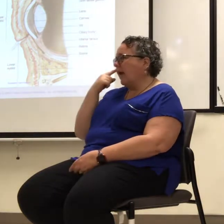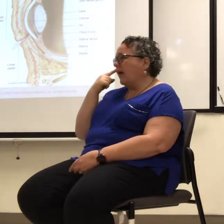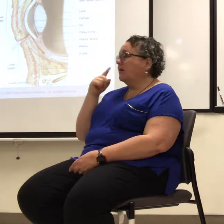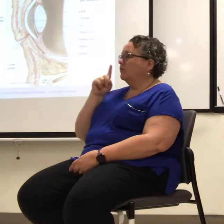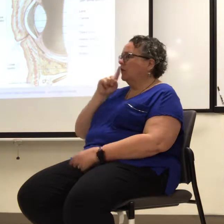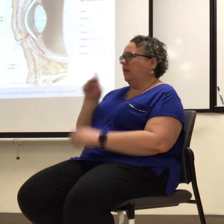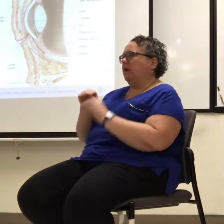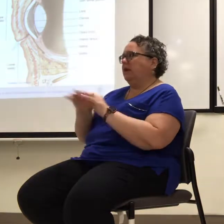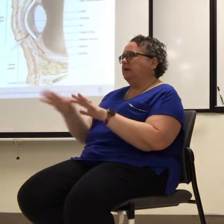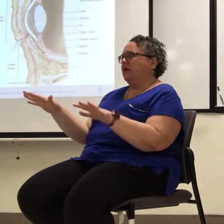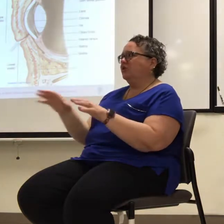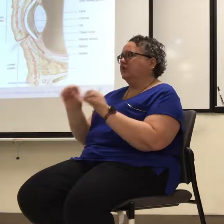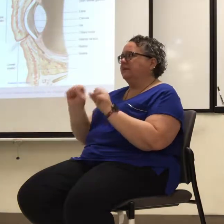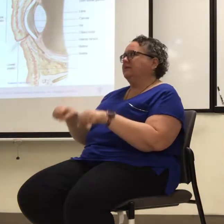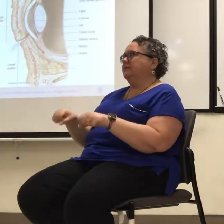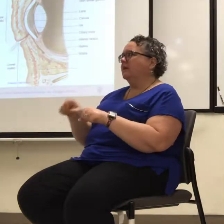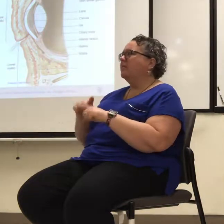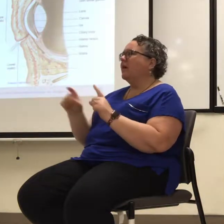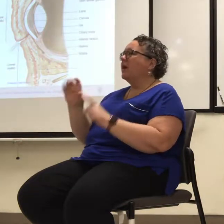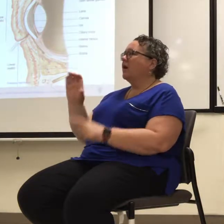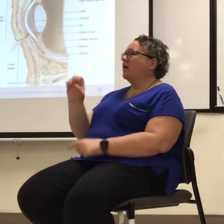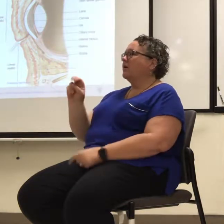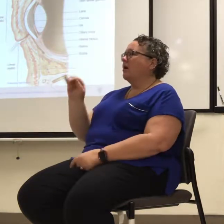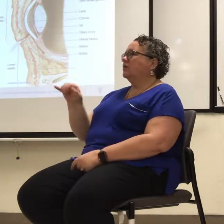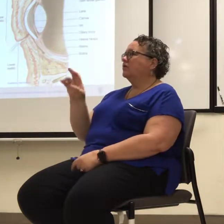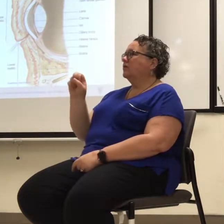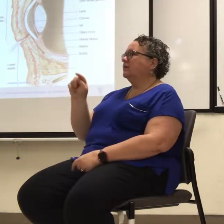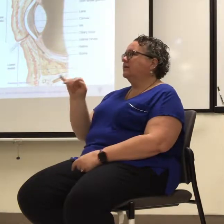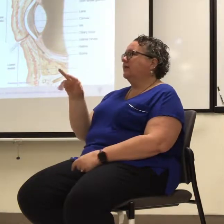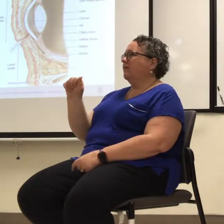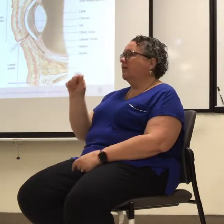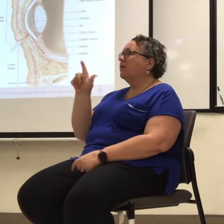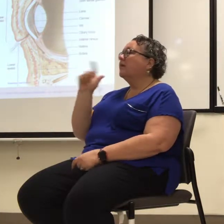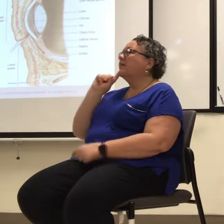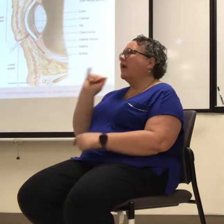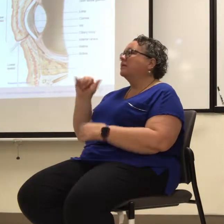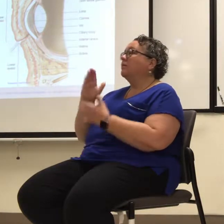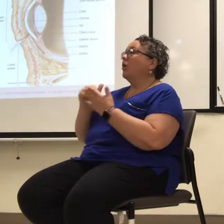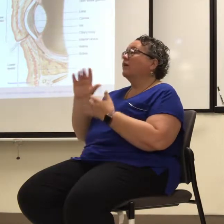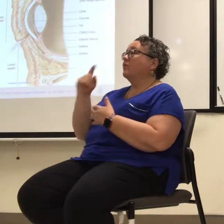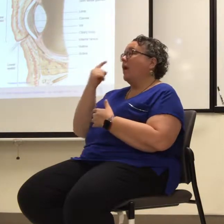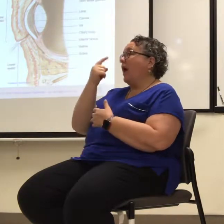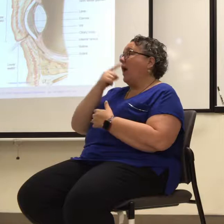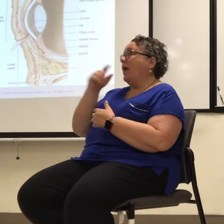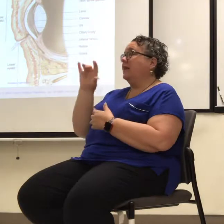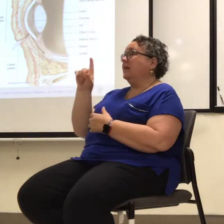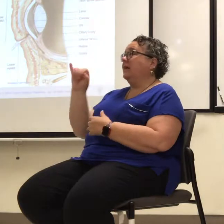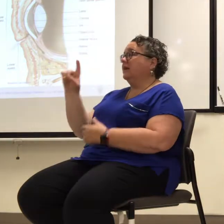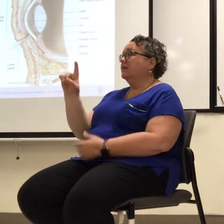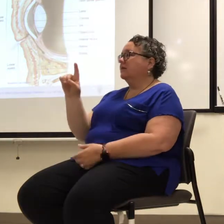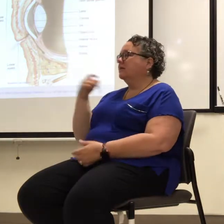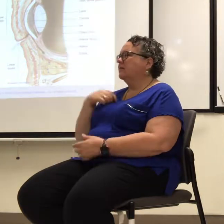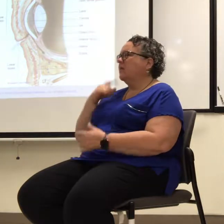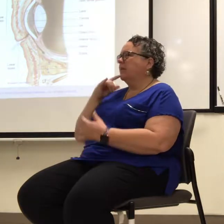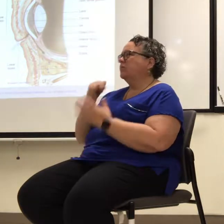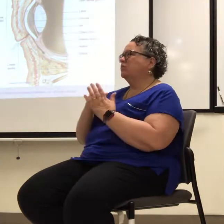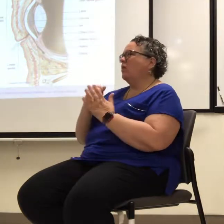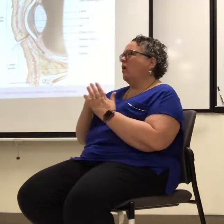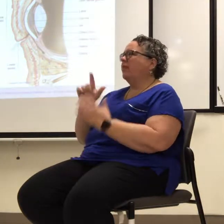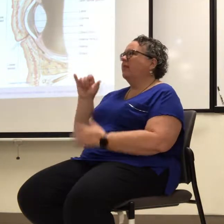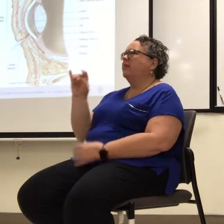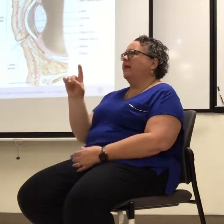But anyways, conjunctiva, part of the eyelid. I'll just draw some eyelid around here,